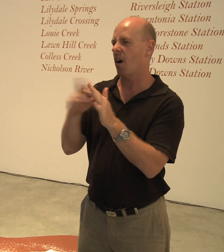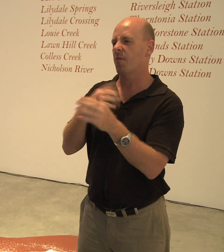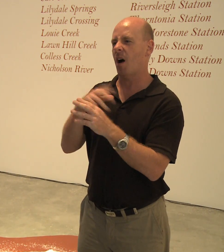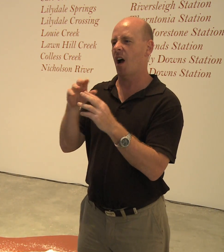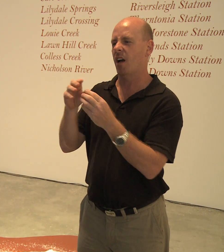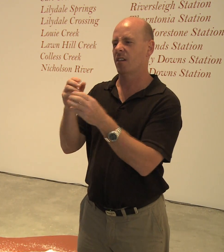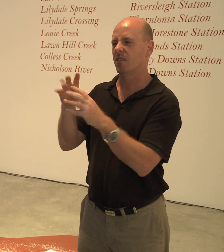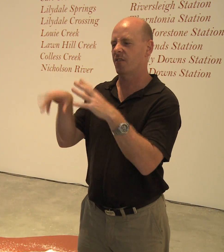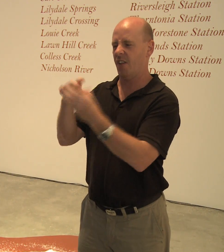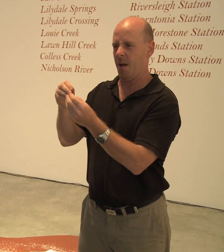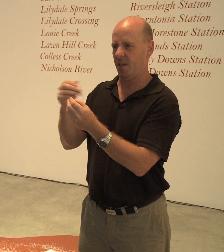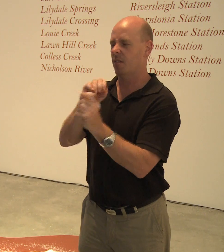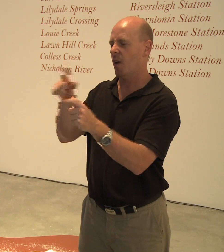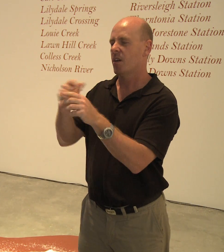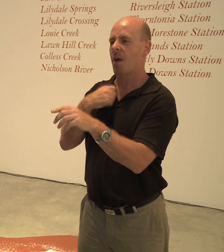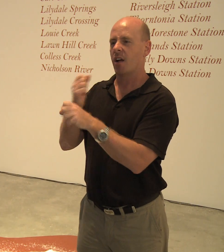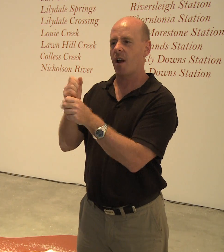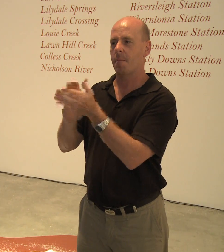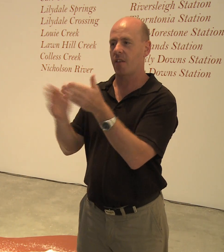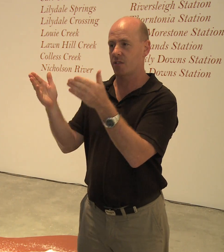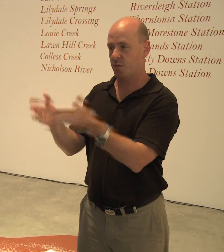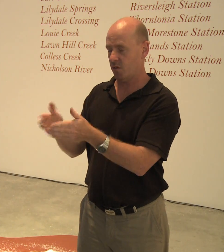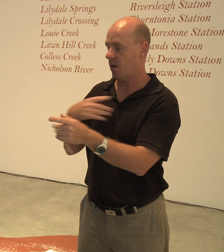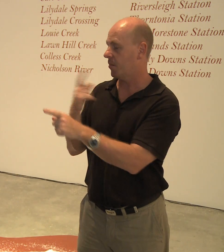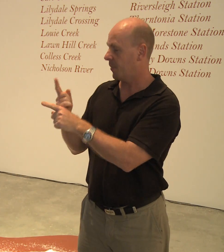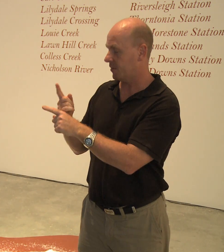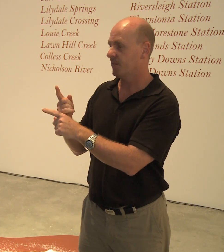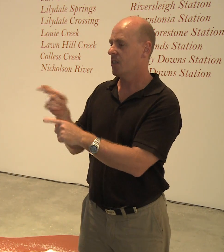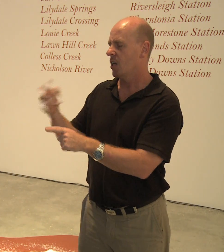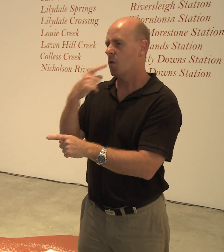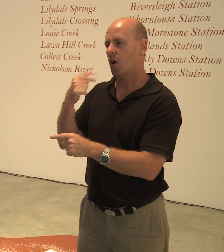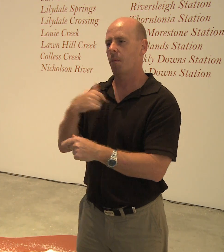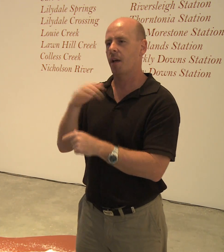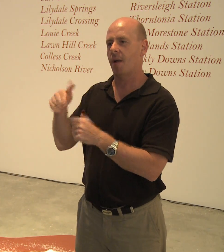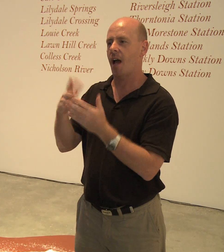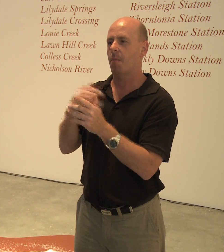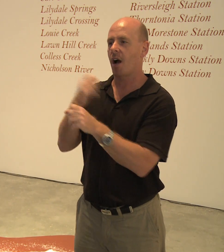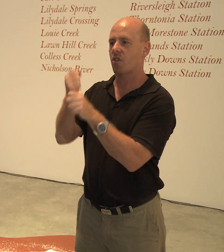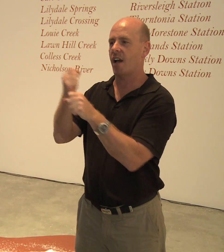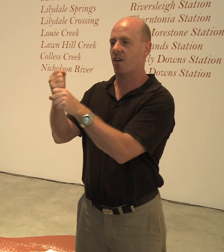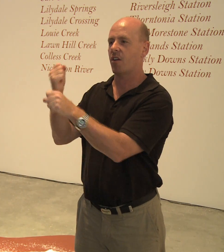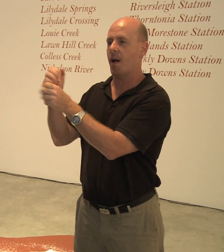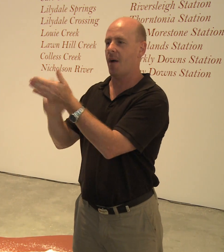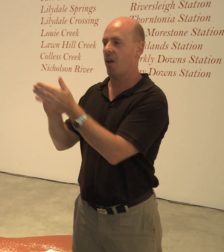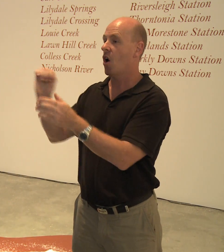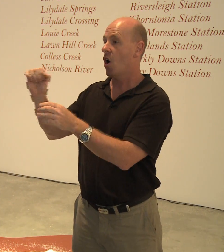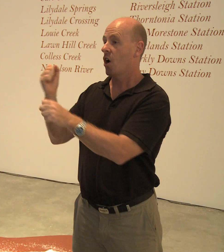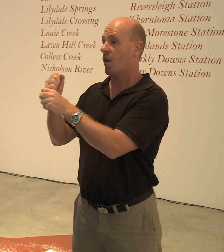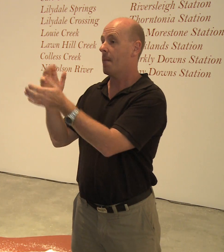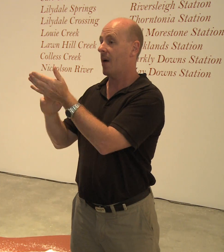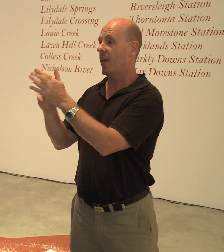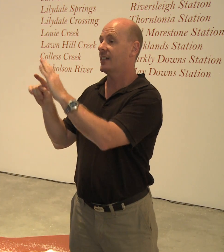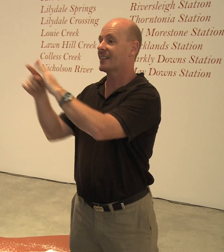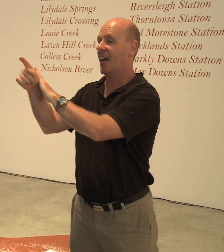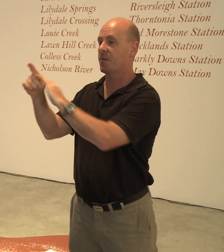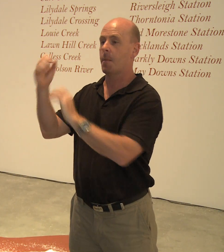grandmother's funeral, and she told me about how my great-great-grandmother, her grandmother, escaped a massacre.